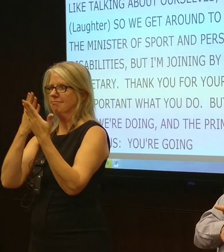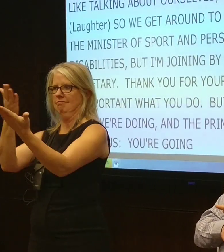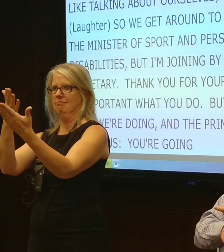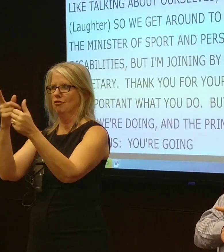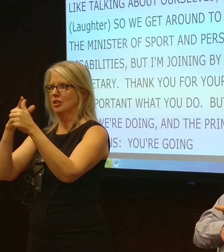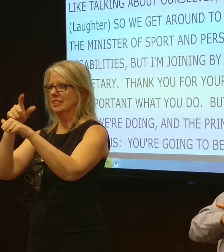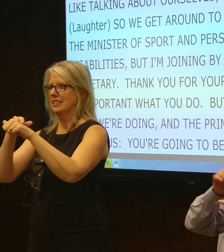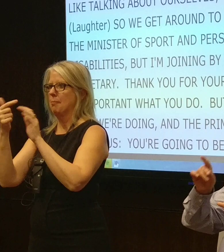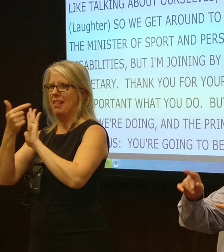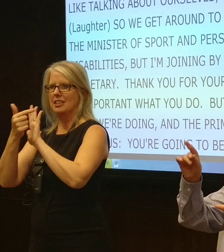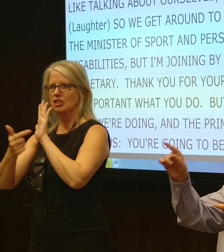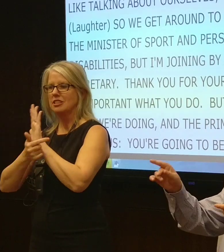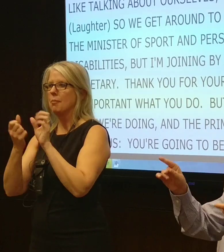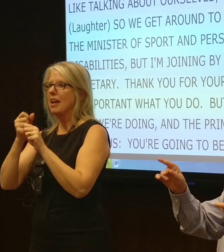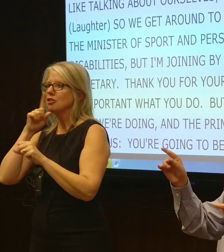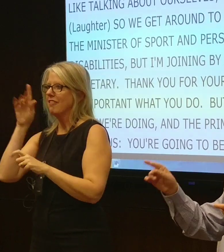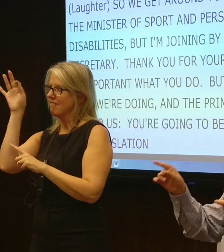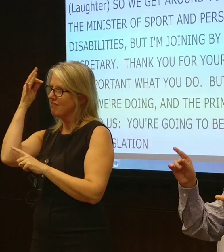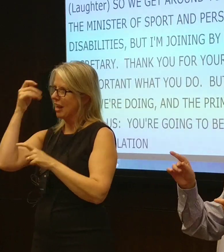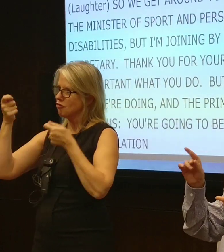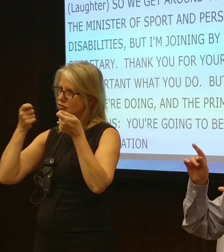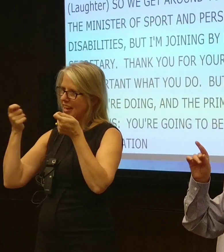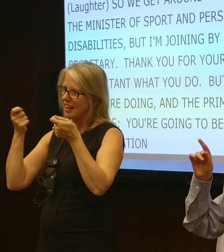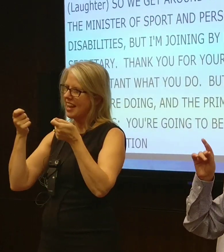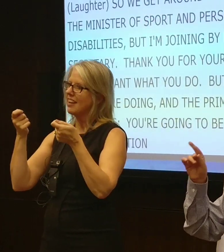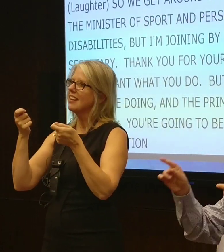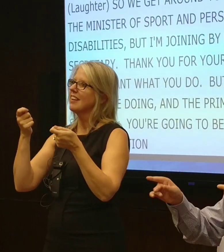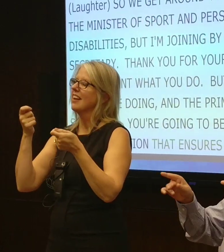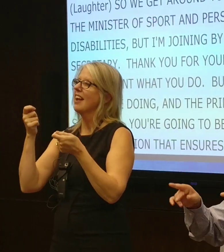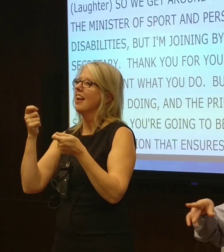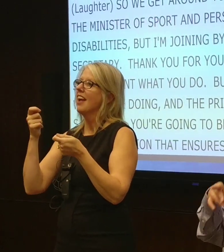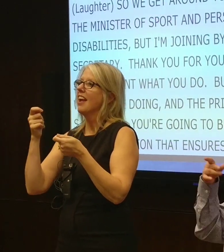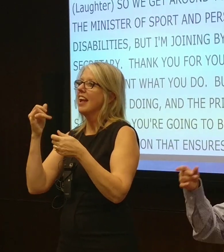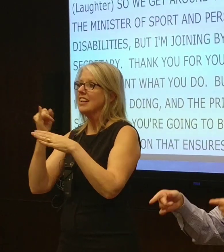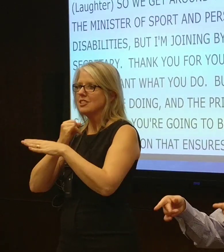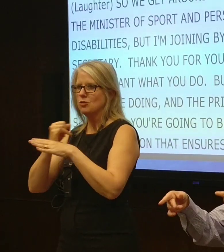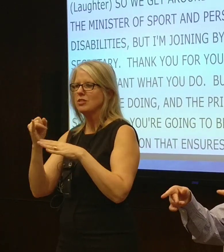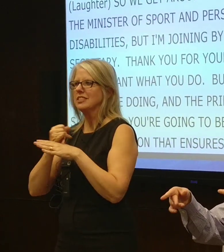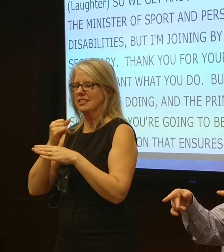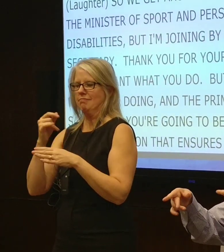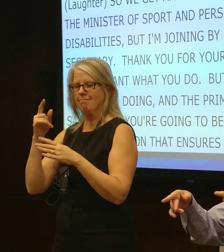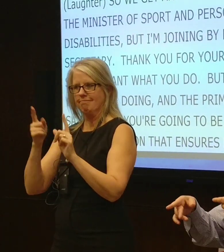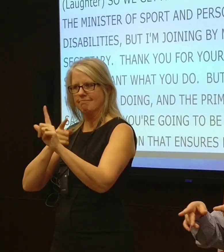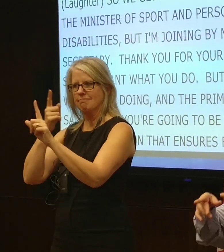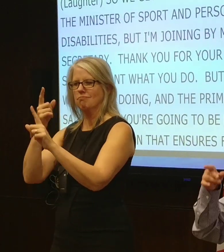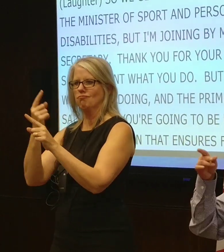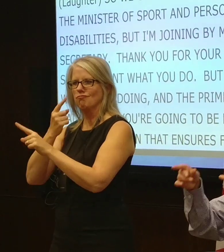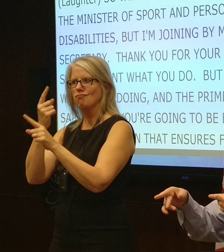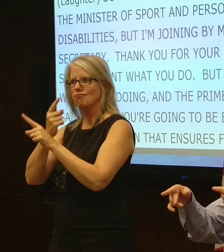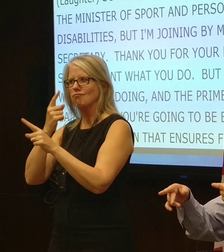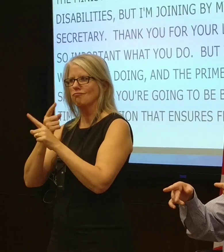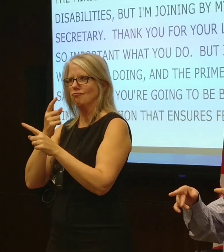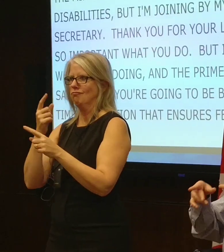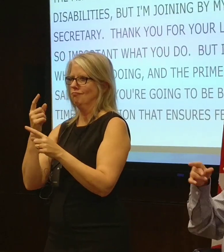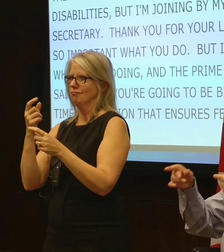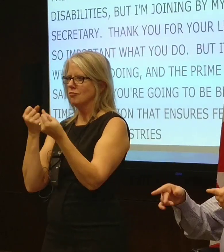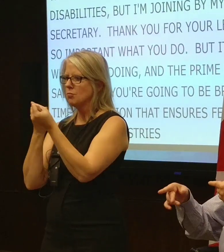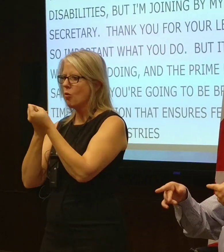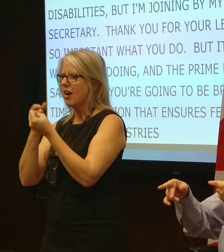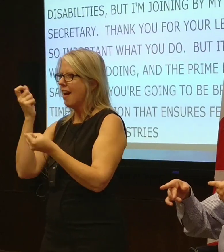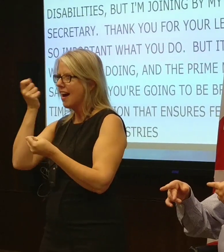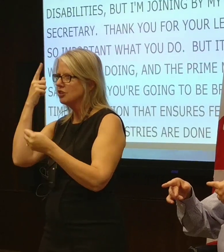legislation that ensures federally regulated industries are done with purpose around support